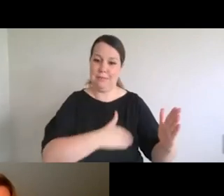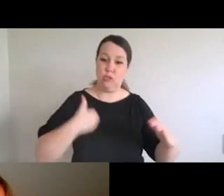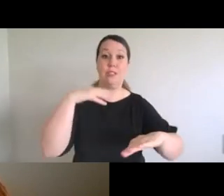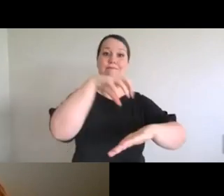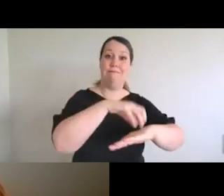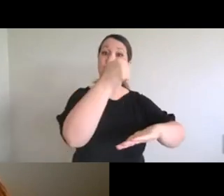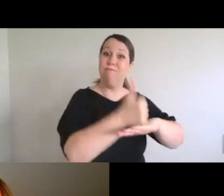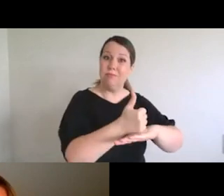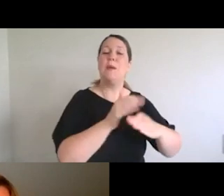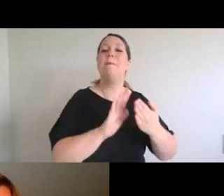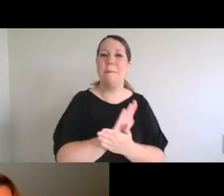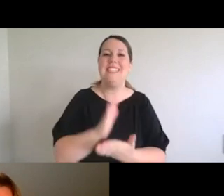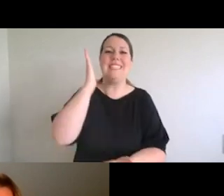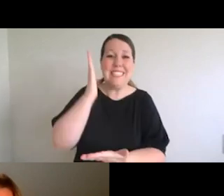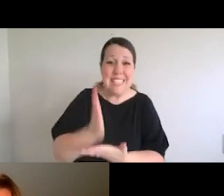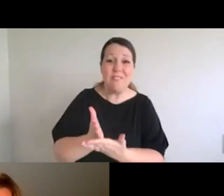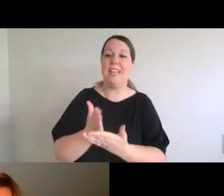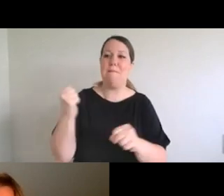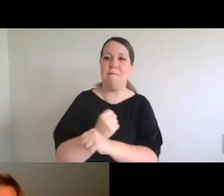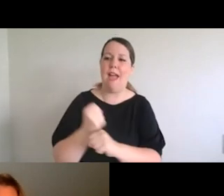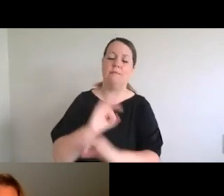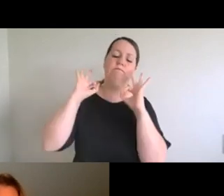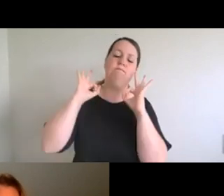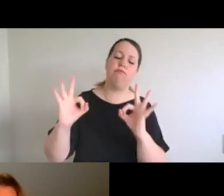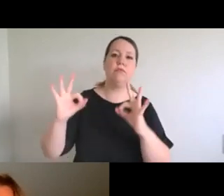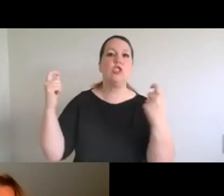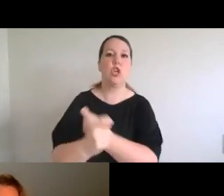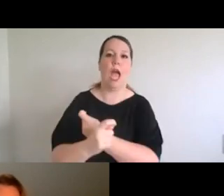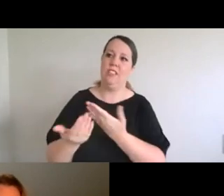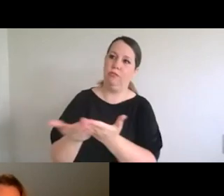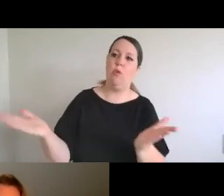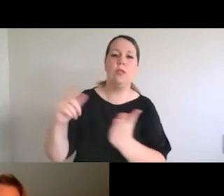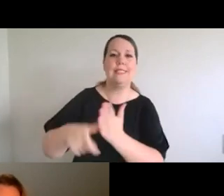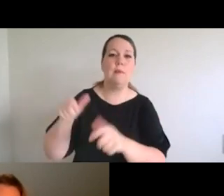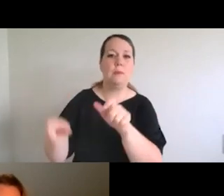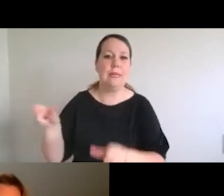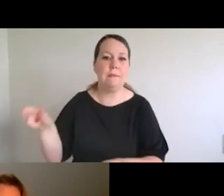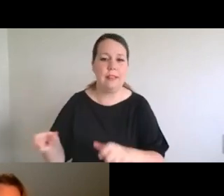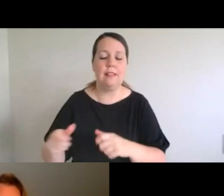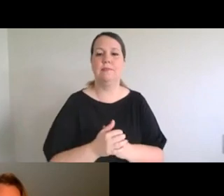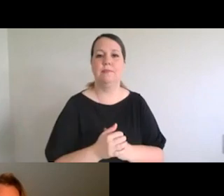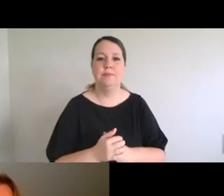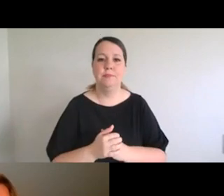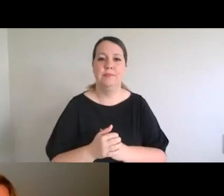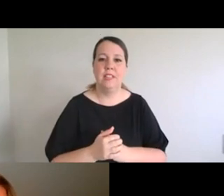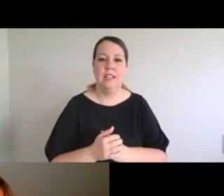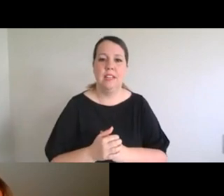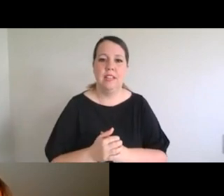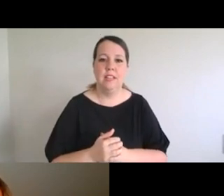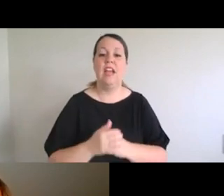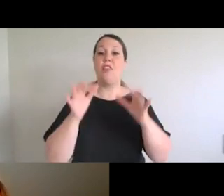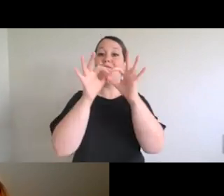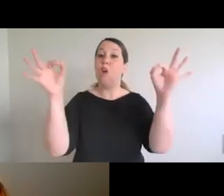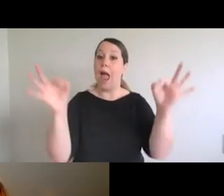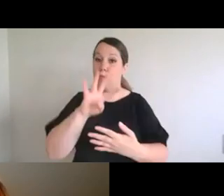To the accessibility barriers, the proposed legislative framework includes an